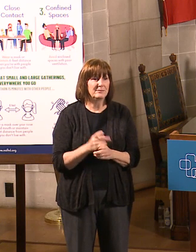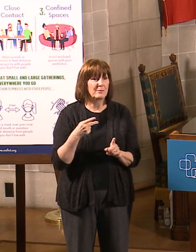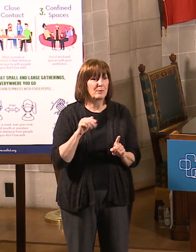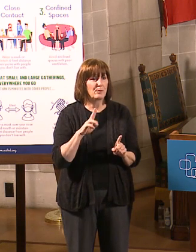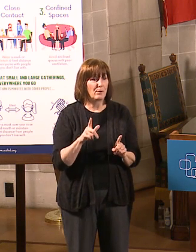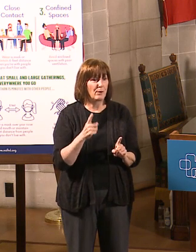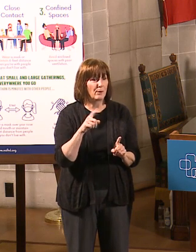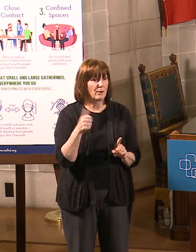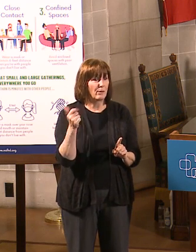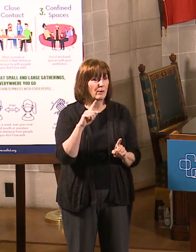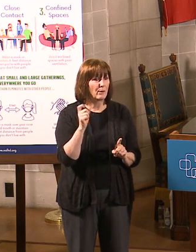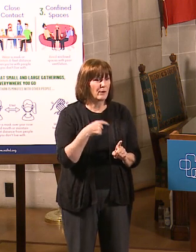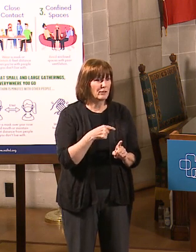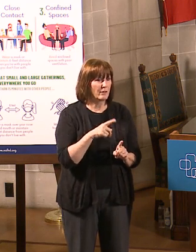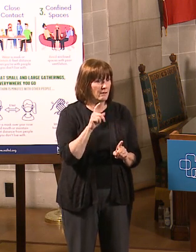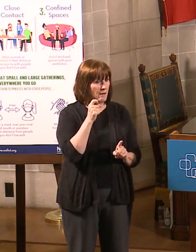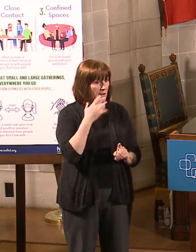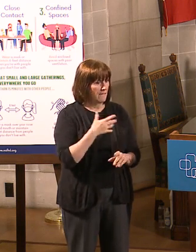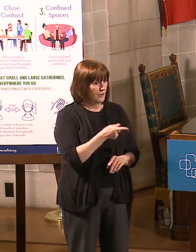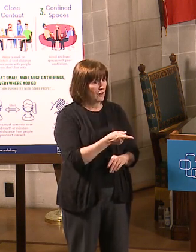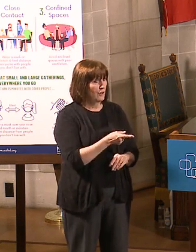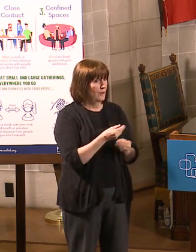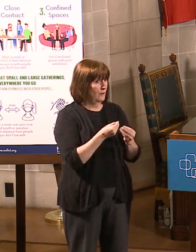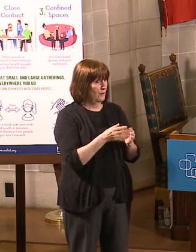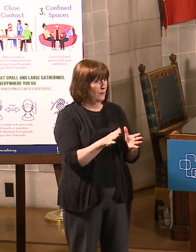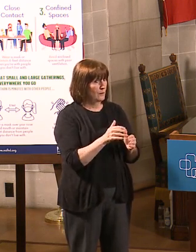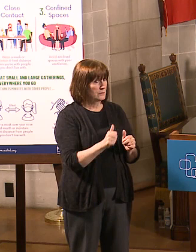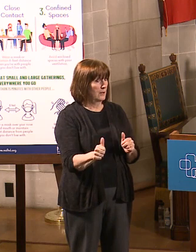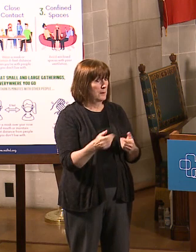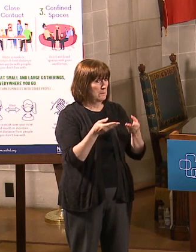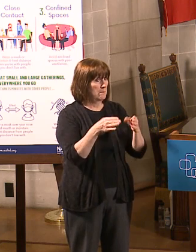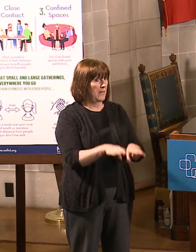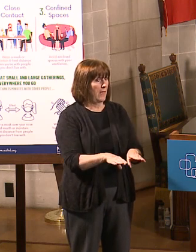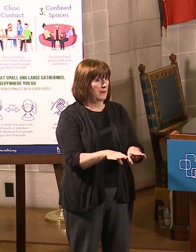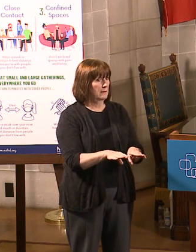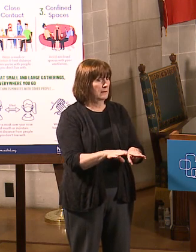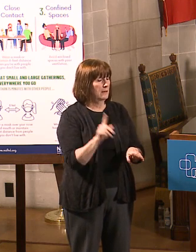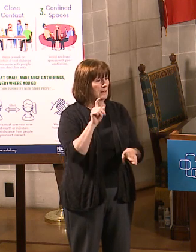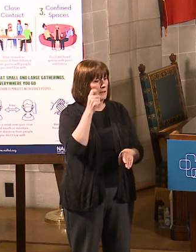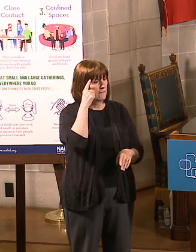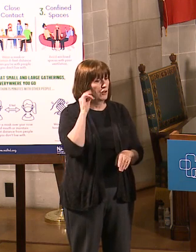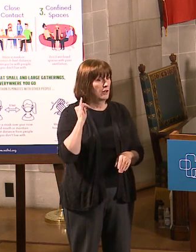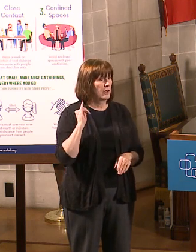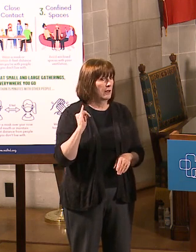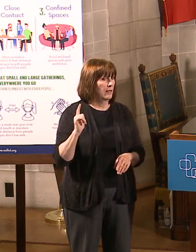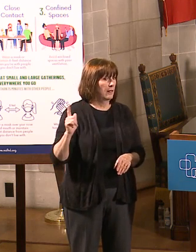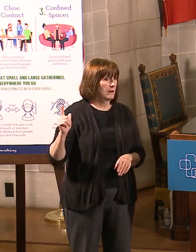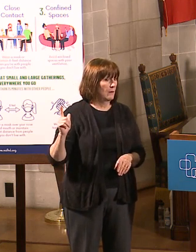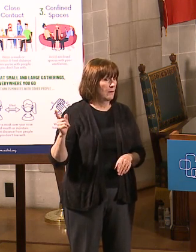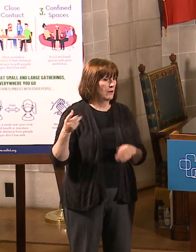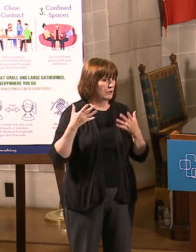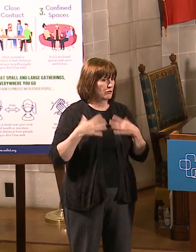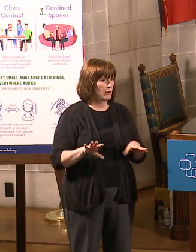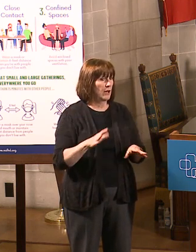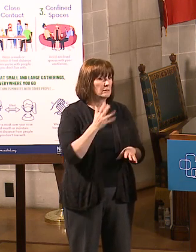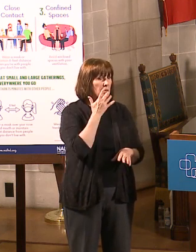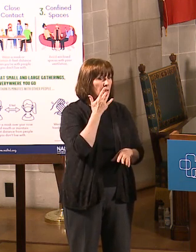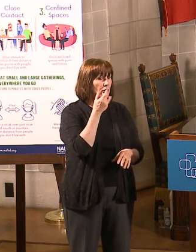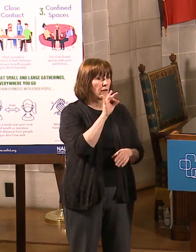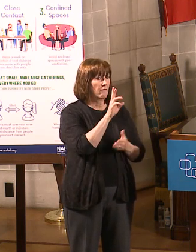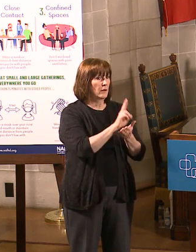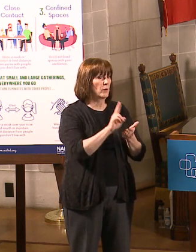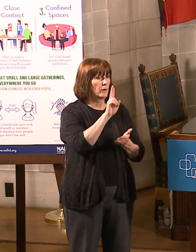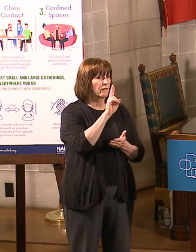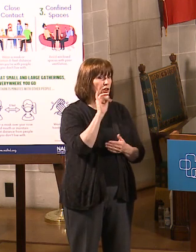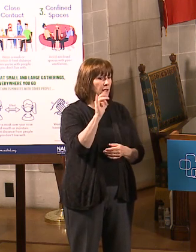Paul has another question. Did the governor lose a bet with the governor of Illinois, because he's dressed in the colors of the University